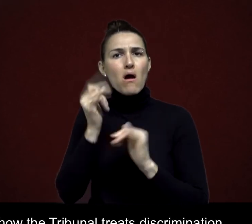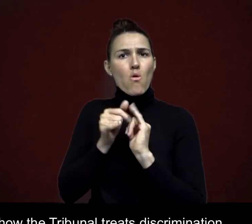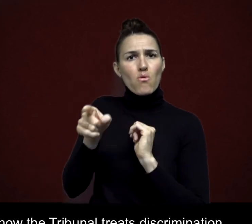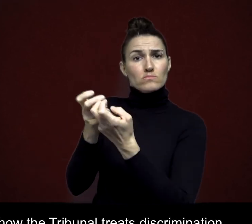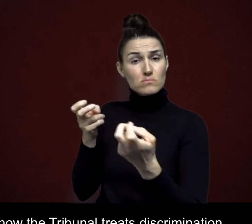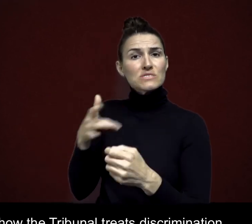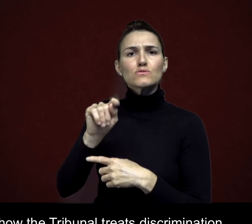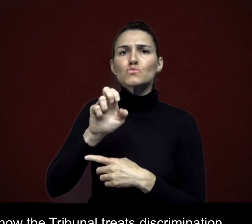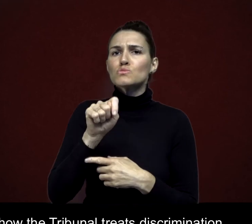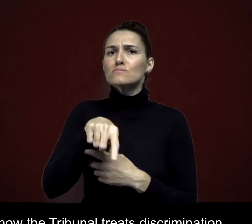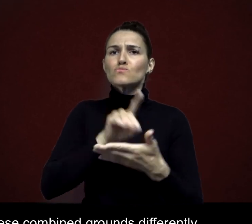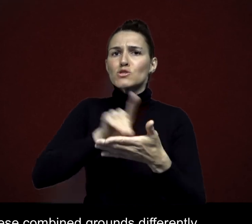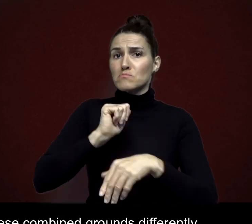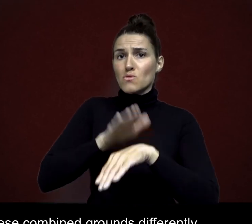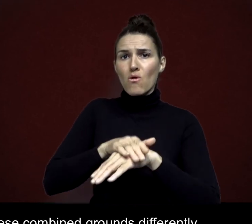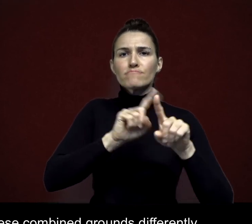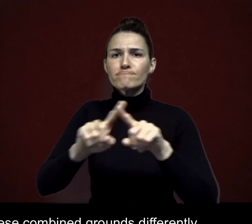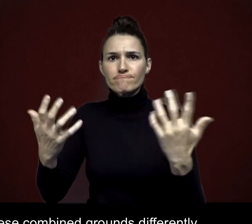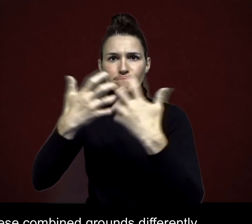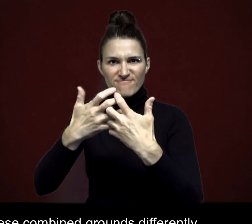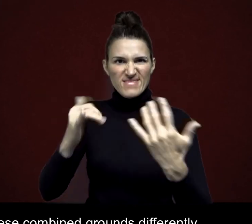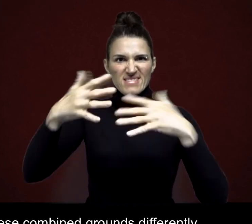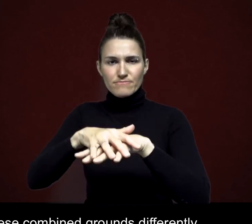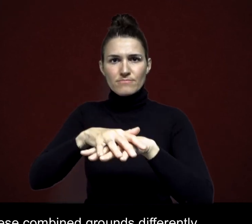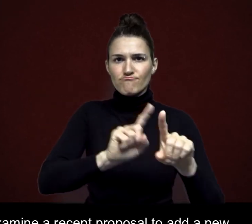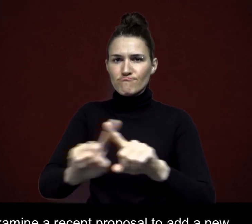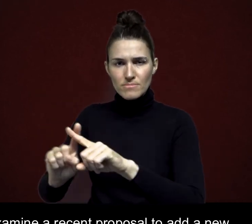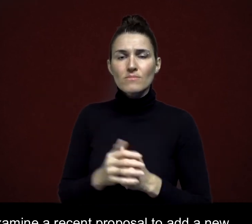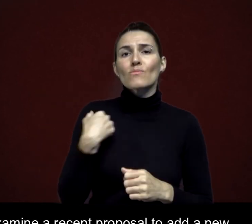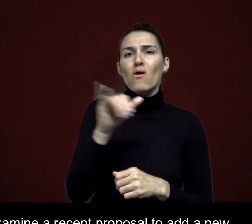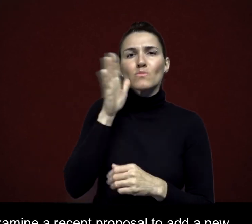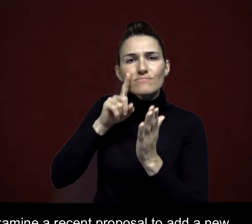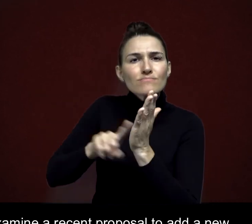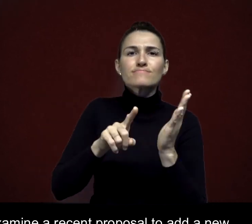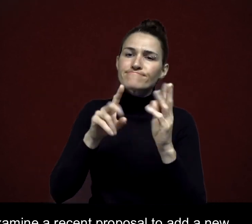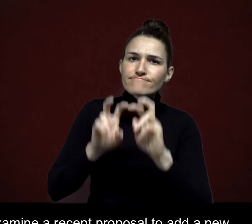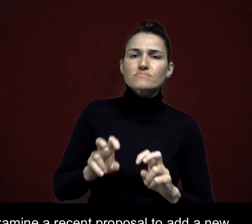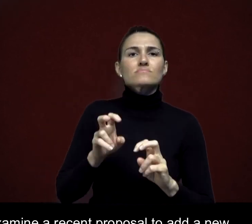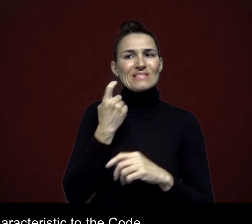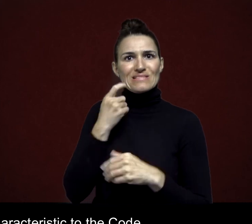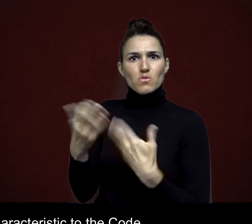the tribunal treats discrimination based on these combined grounds differently. We'll also examine a recent proposal to add a new protected